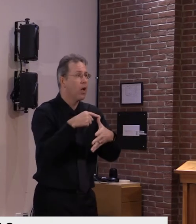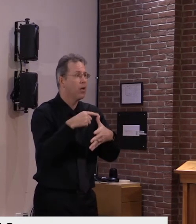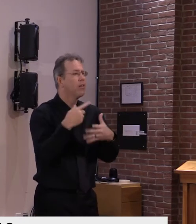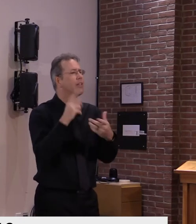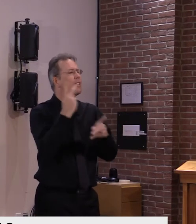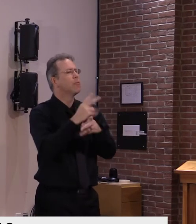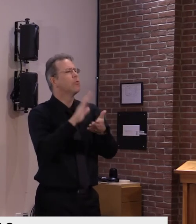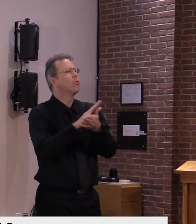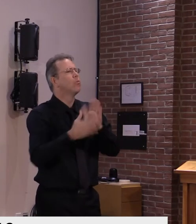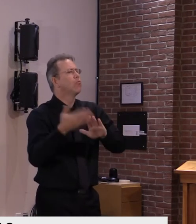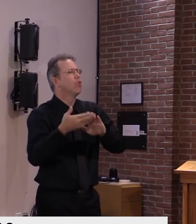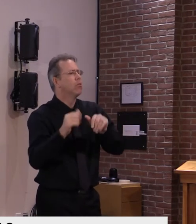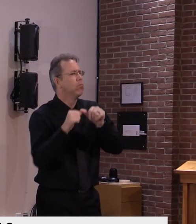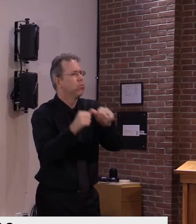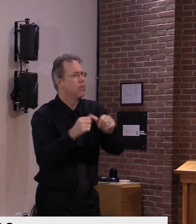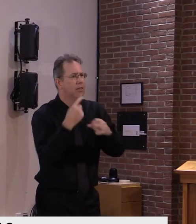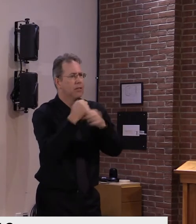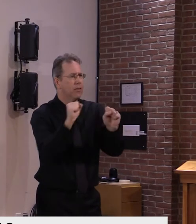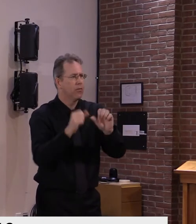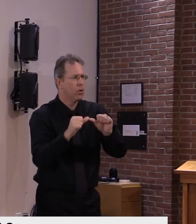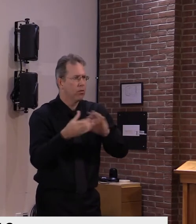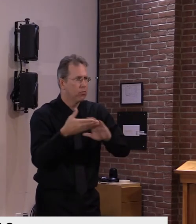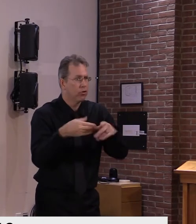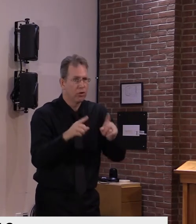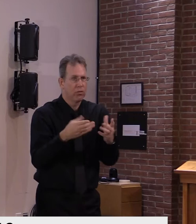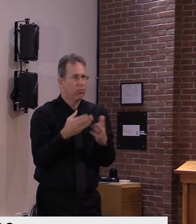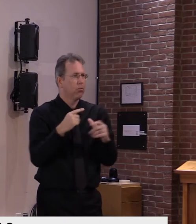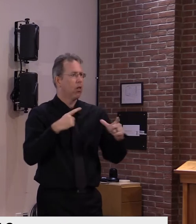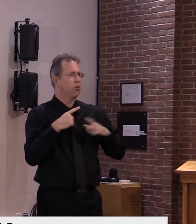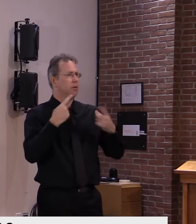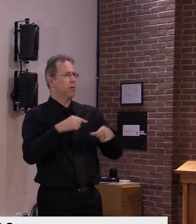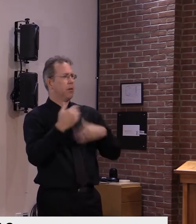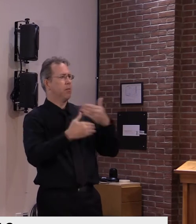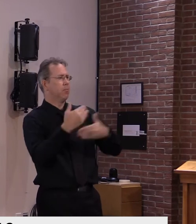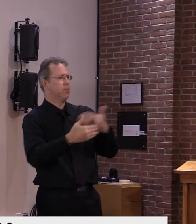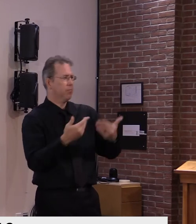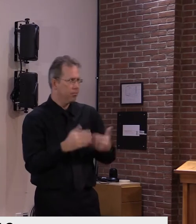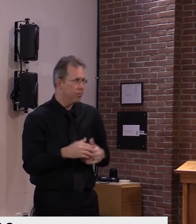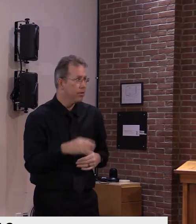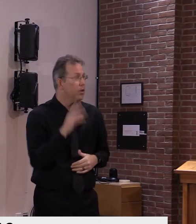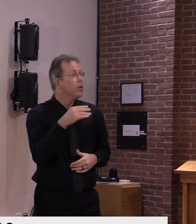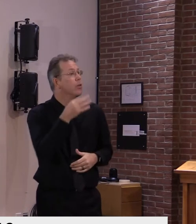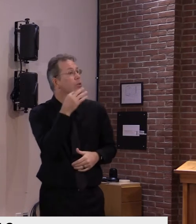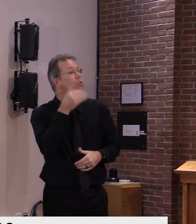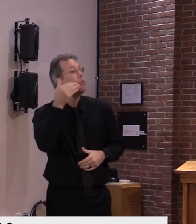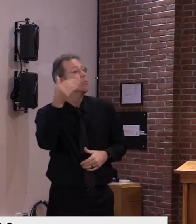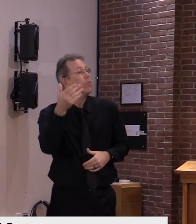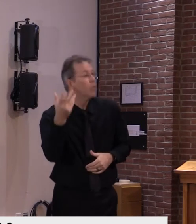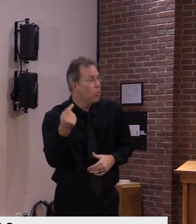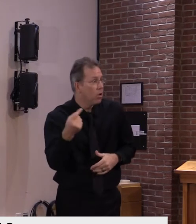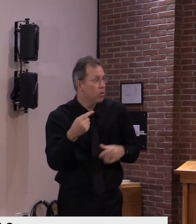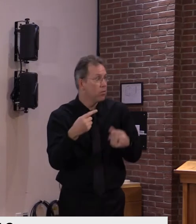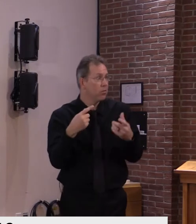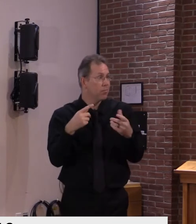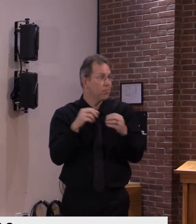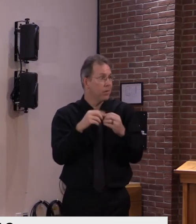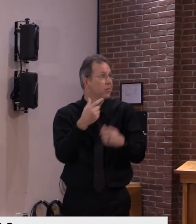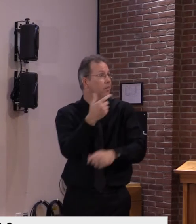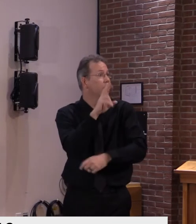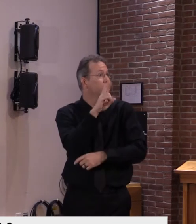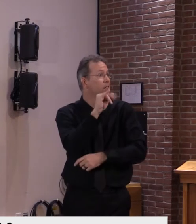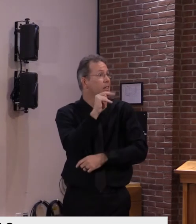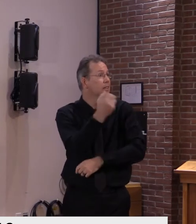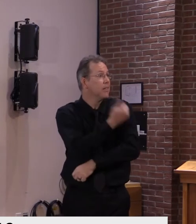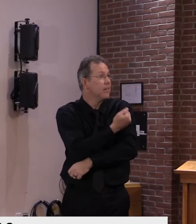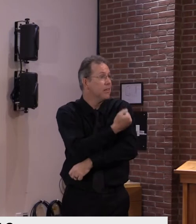period. But I'm hoping to turn the corner on that, particularly with the advent of the vaccine, so that we can put more focused effort